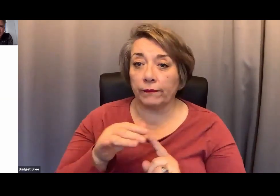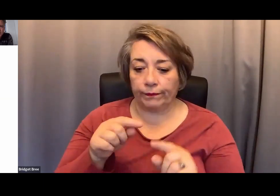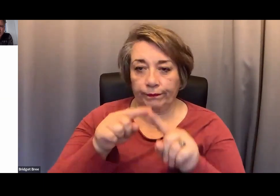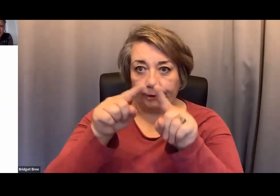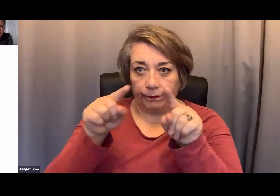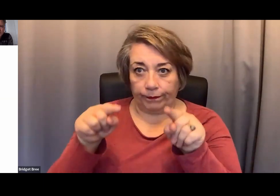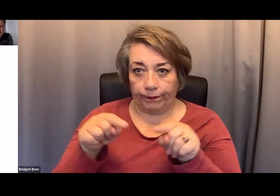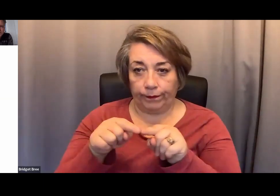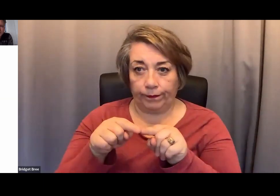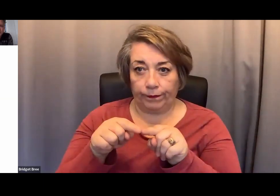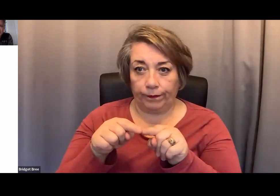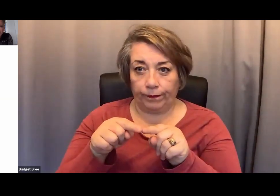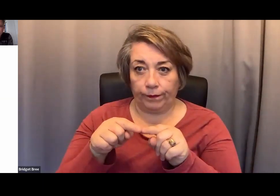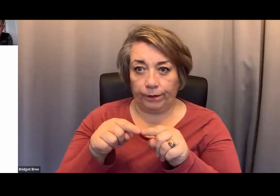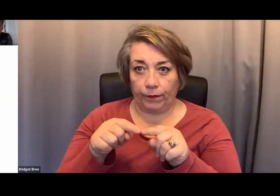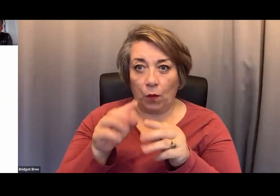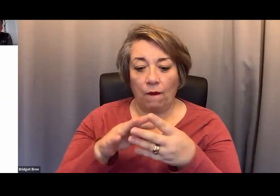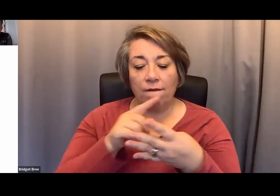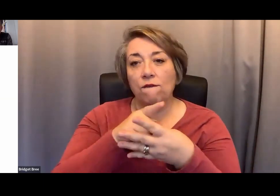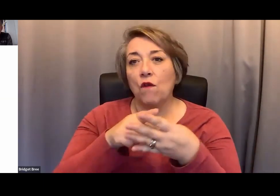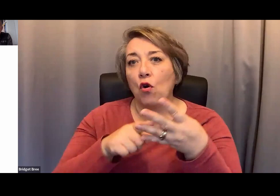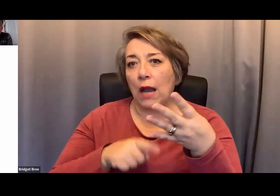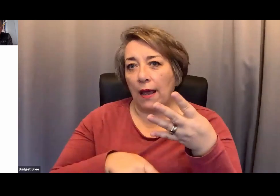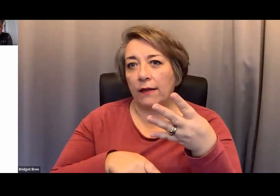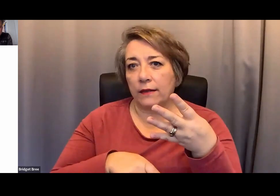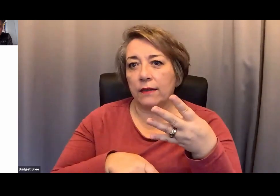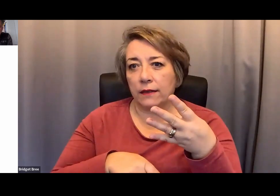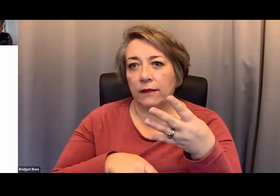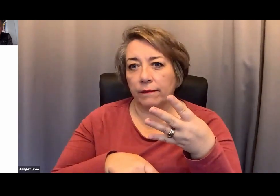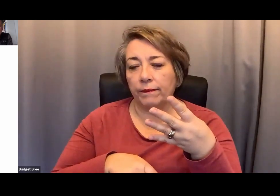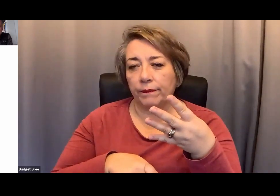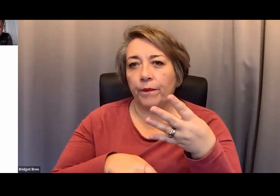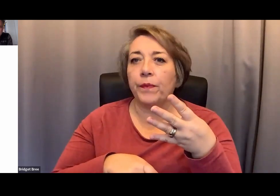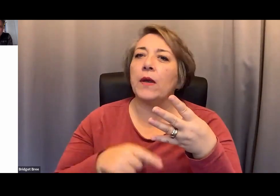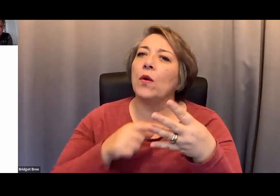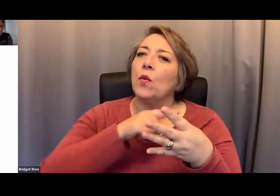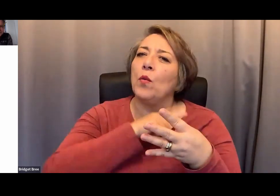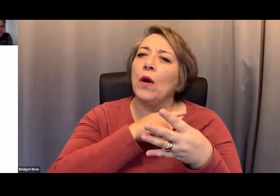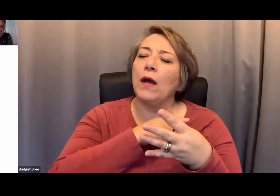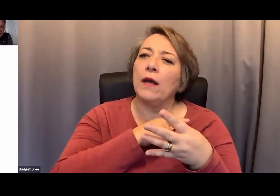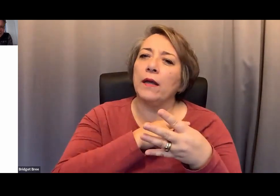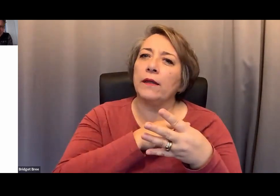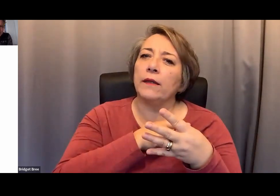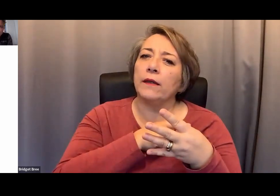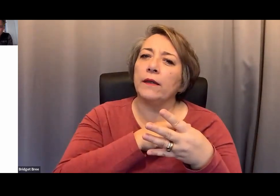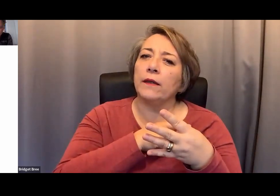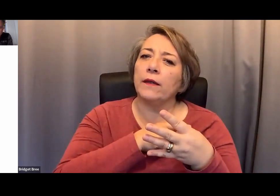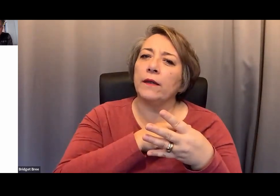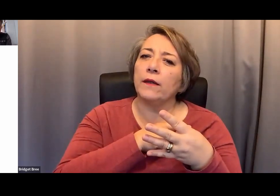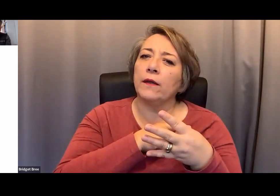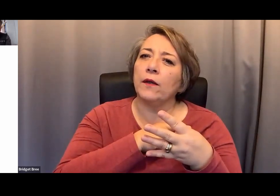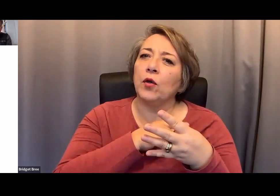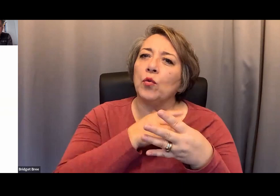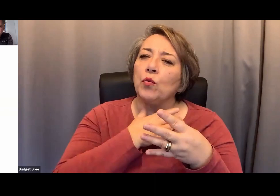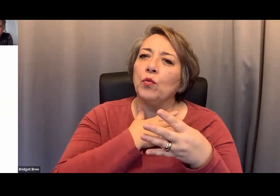inclusive, equitable, and responsible, in order to align the